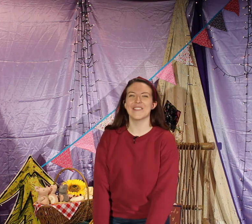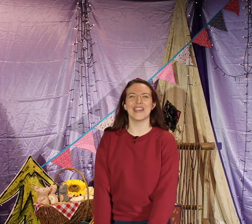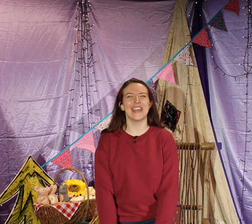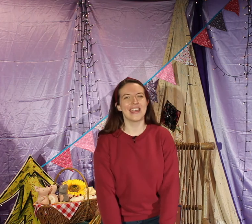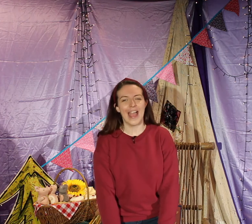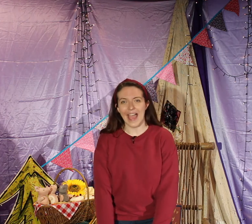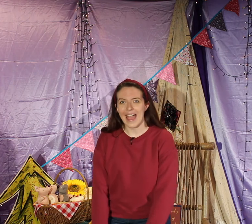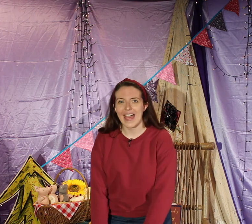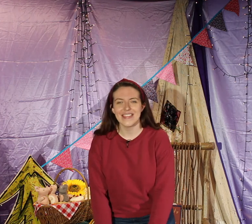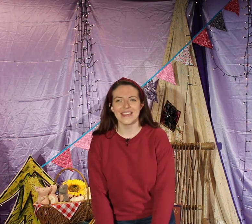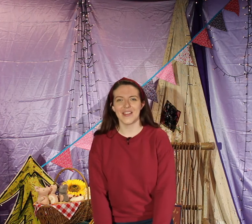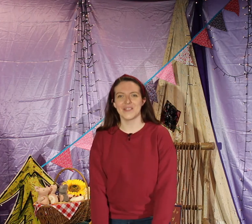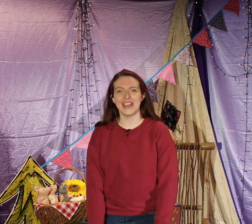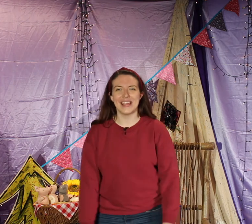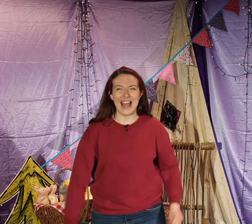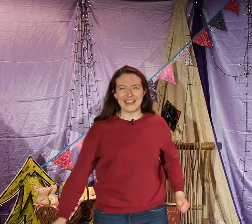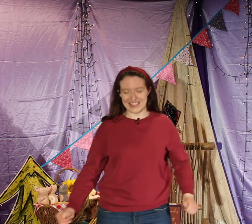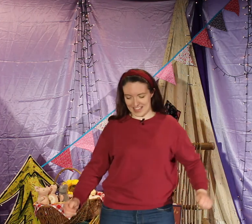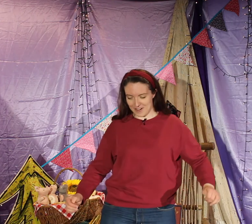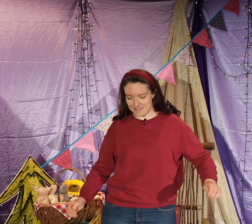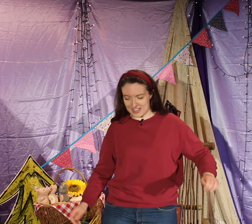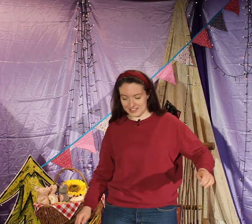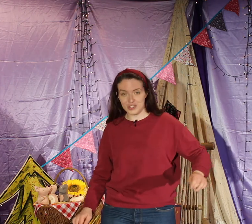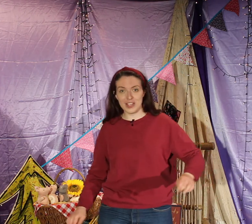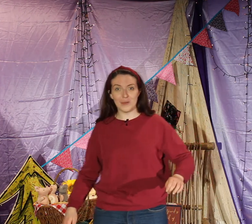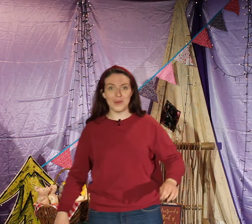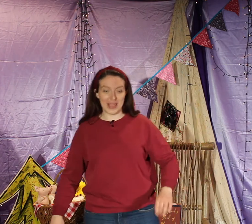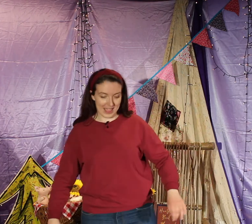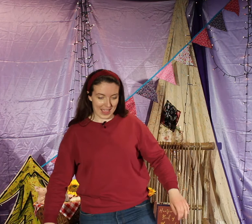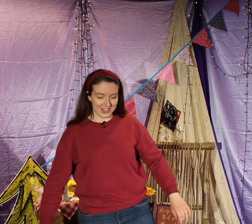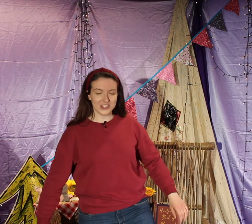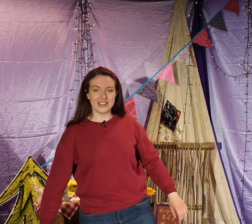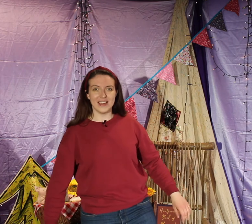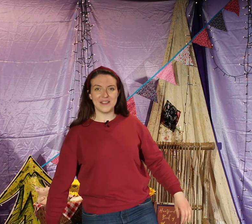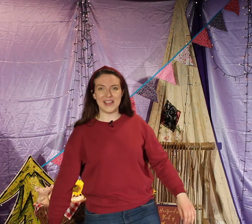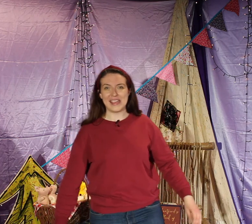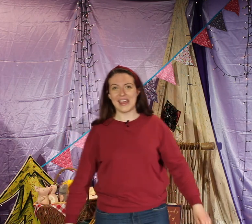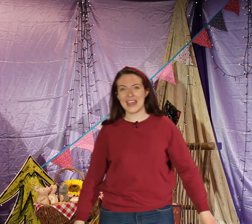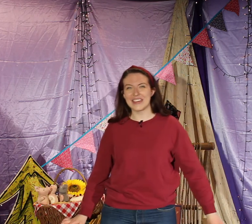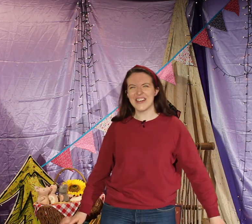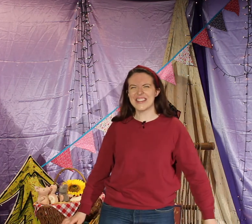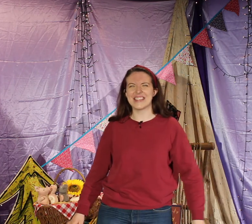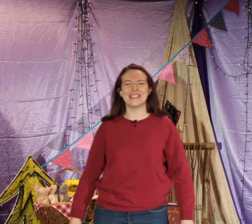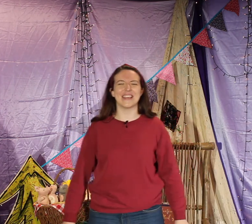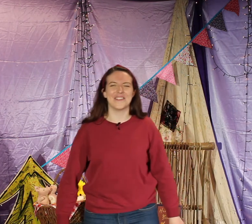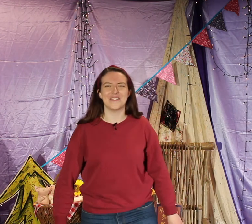way. And the other way. Let's give our feet a little shake. One way. Shake the other way. Good. Stuff,